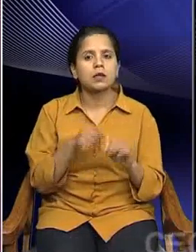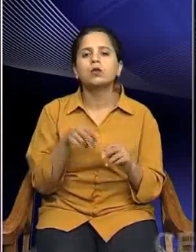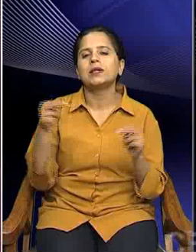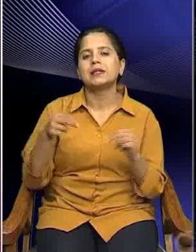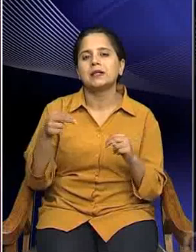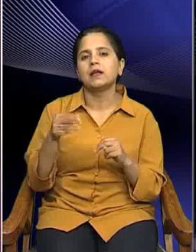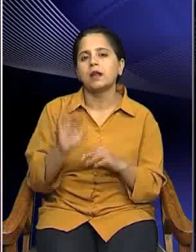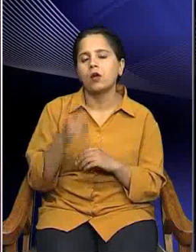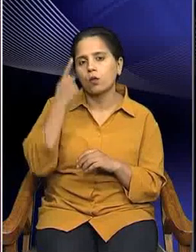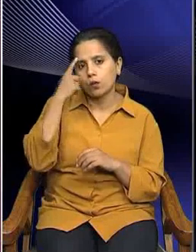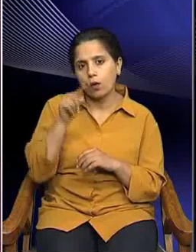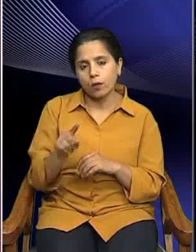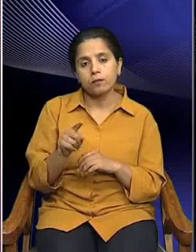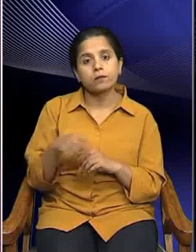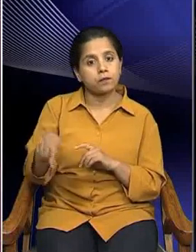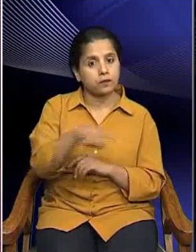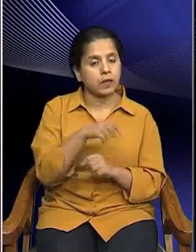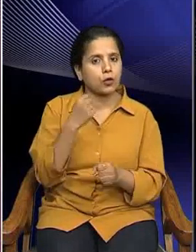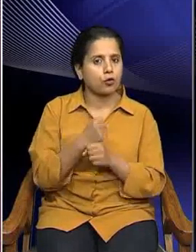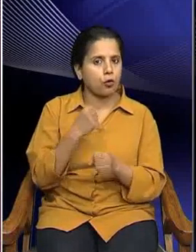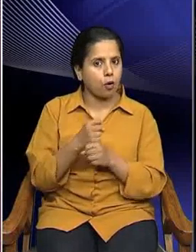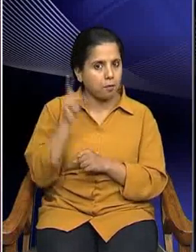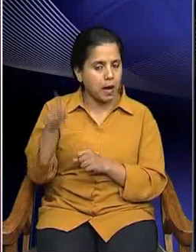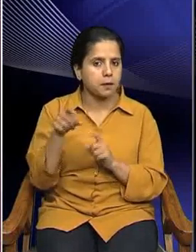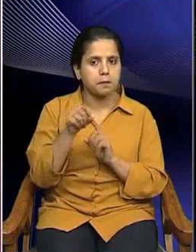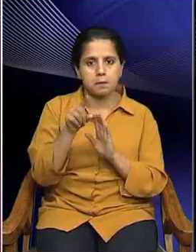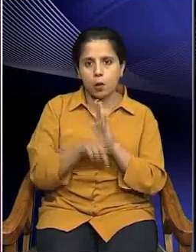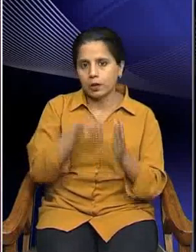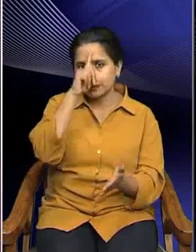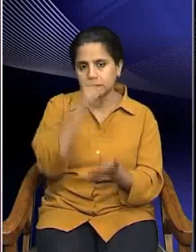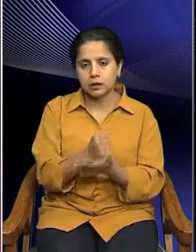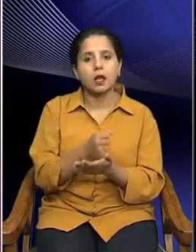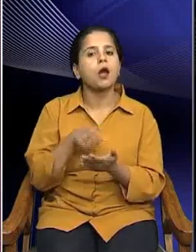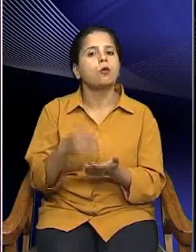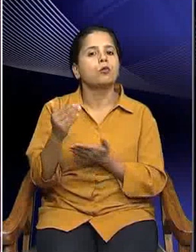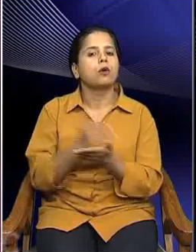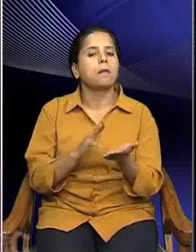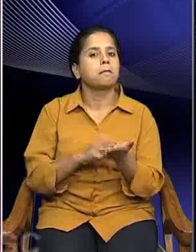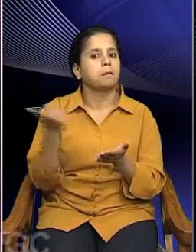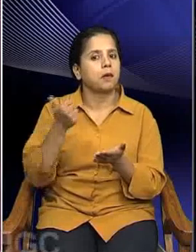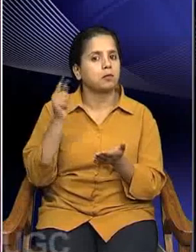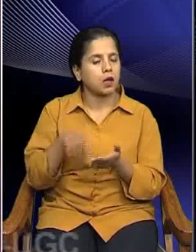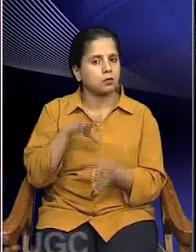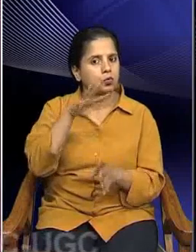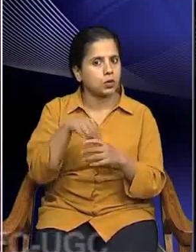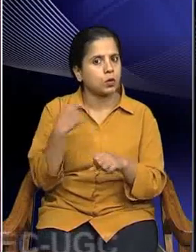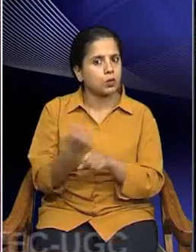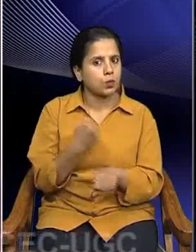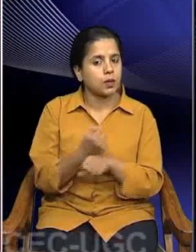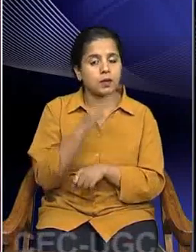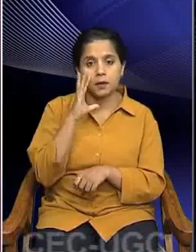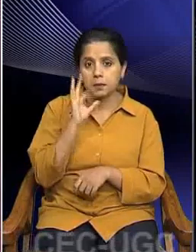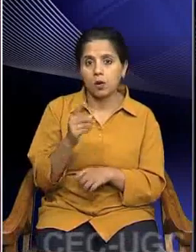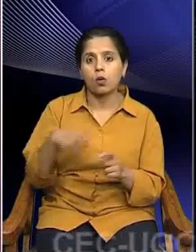need from the part of the government and policy makers and program managers to work on all these vital